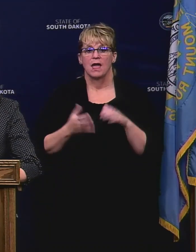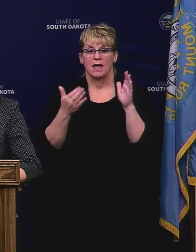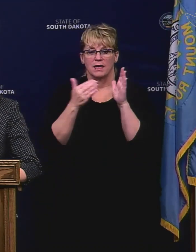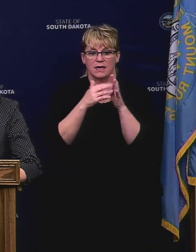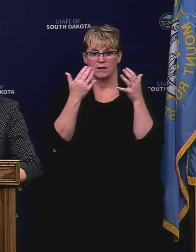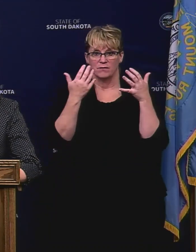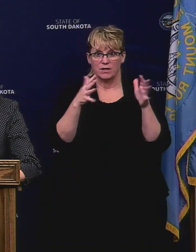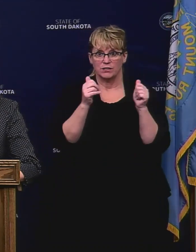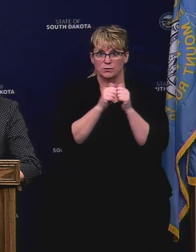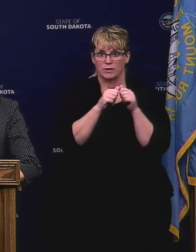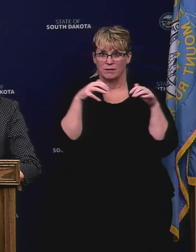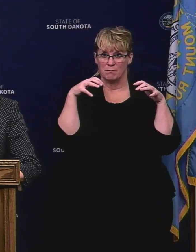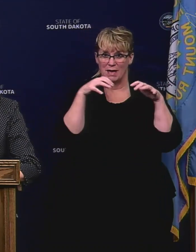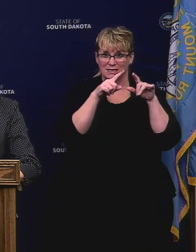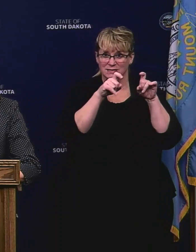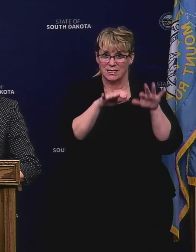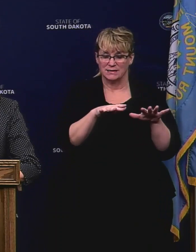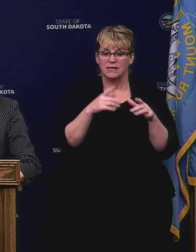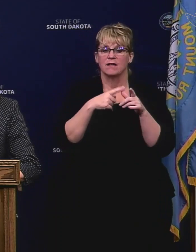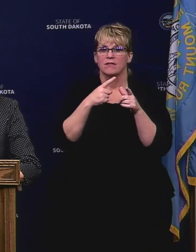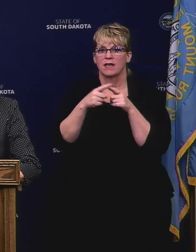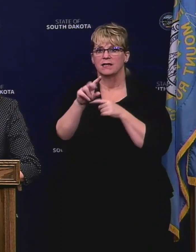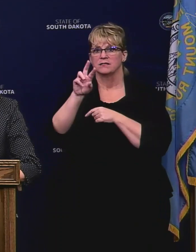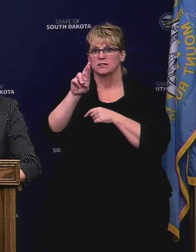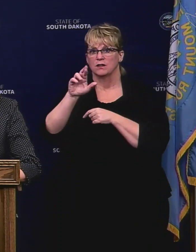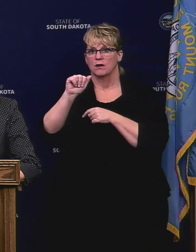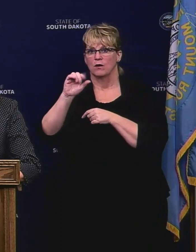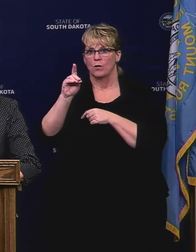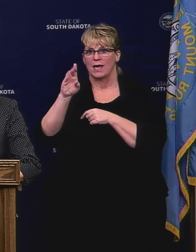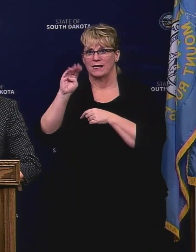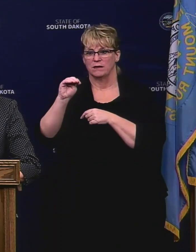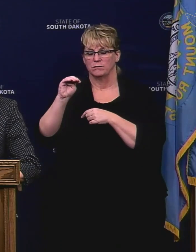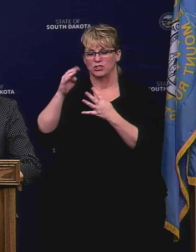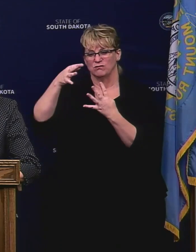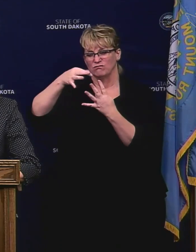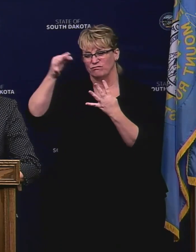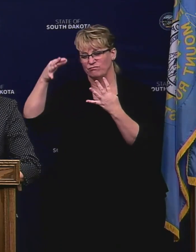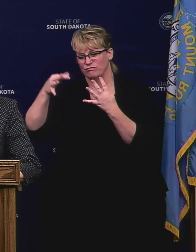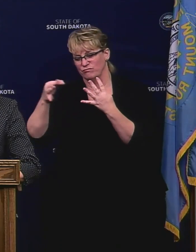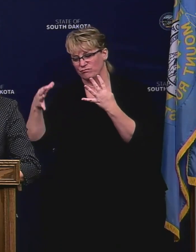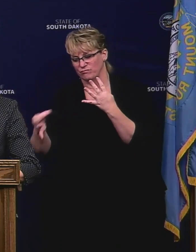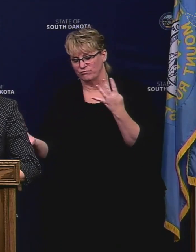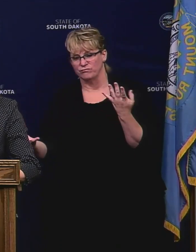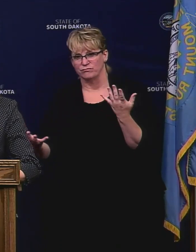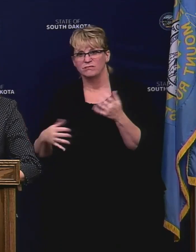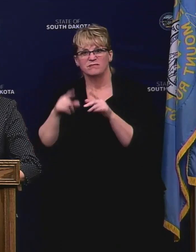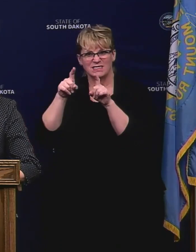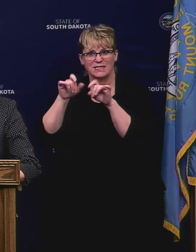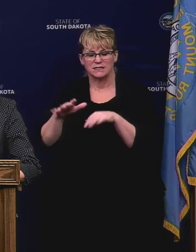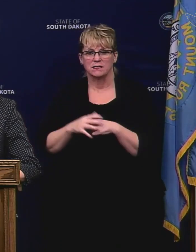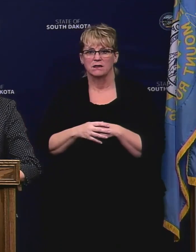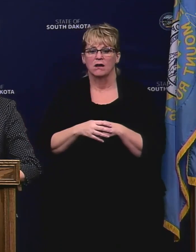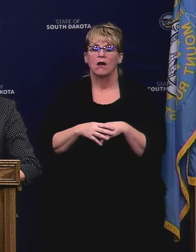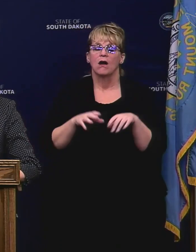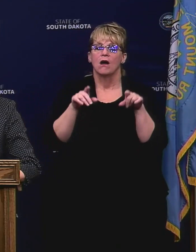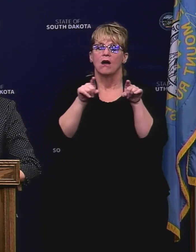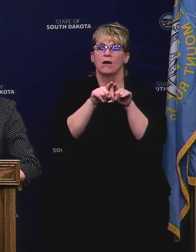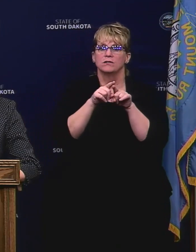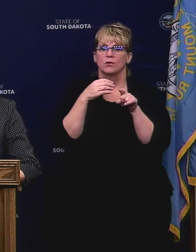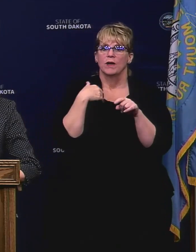mass testing happens, then we do random testing. That's considered sentinel testing. We also have provisions